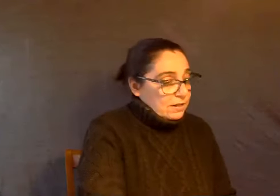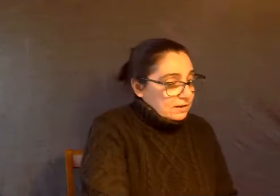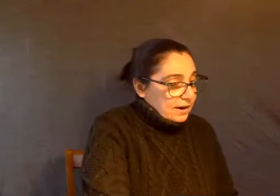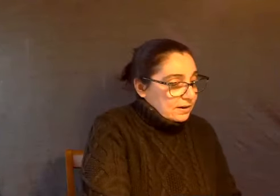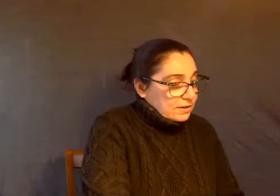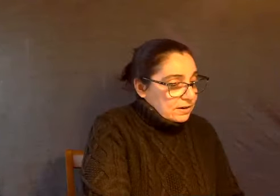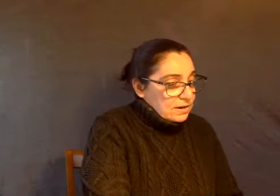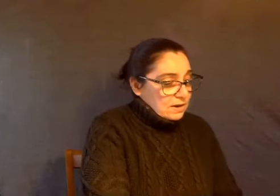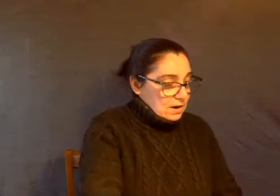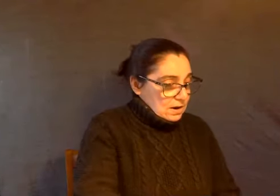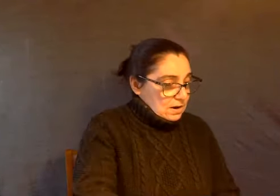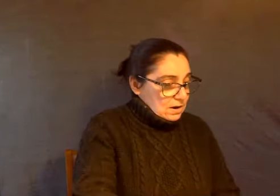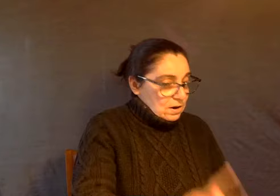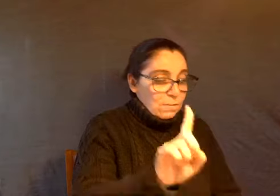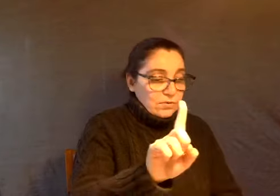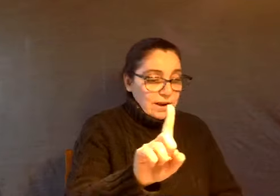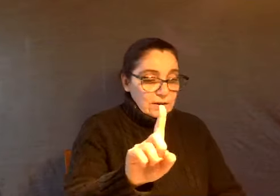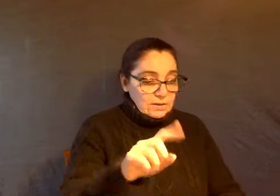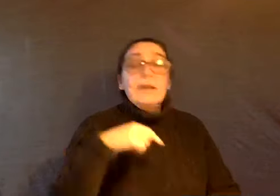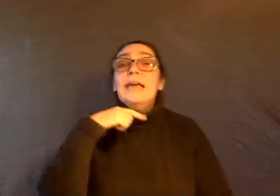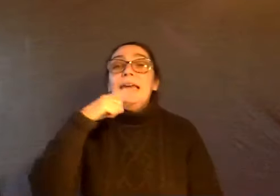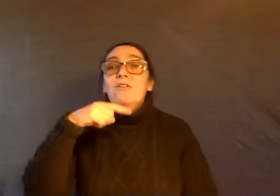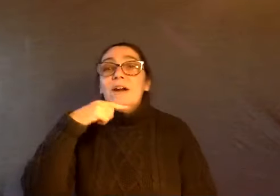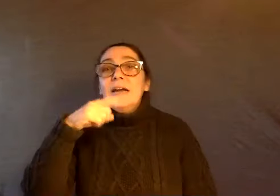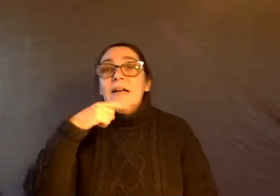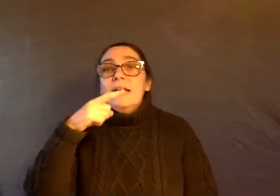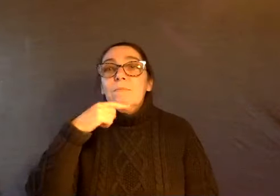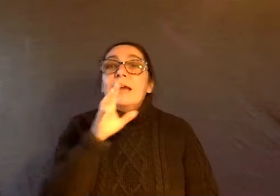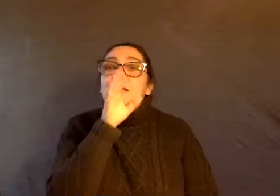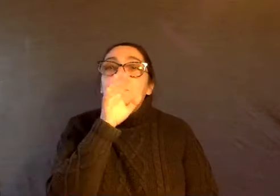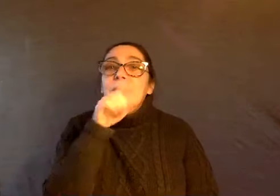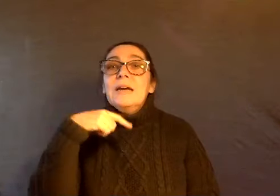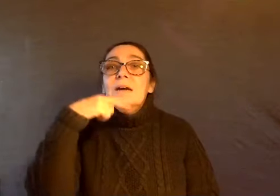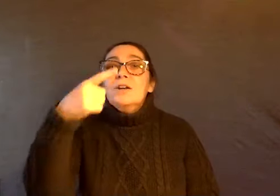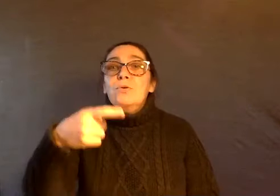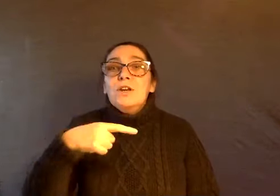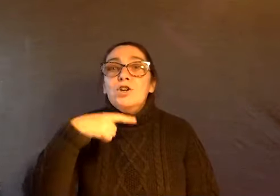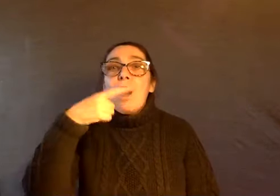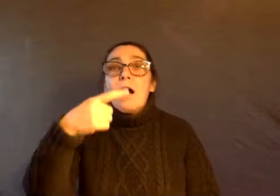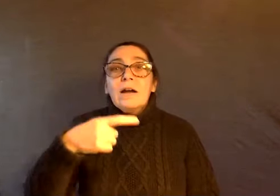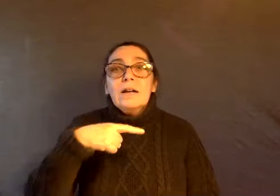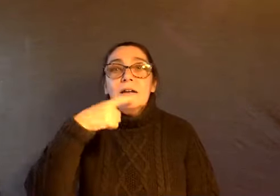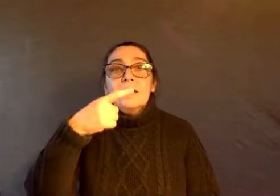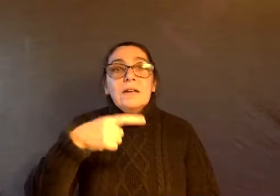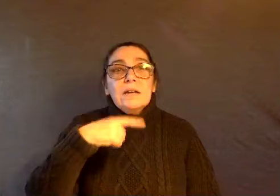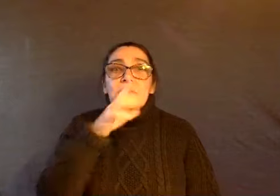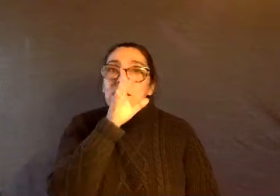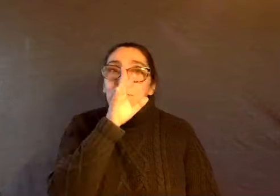That's next. Almost next. Hearing, like speak, you can talk.